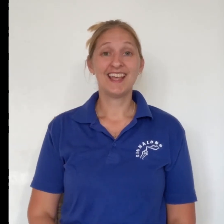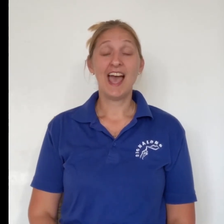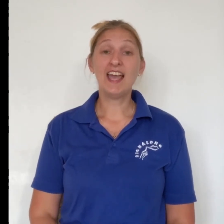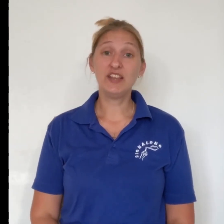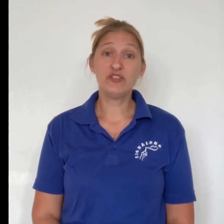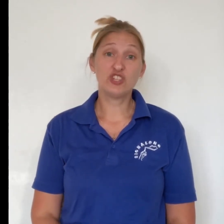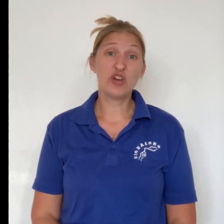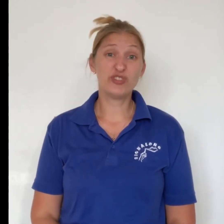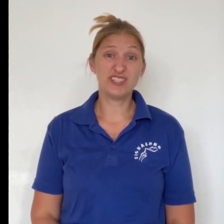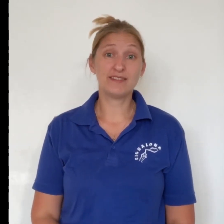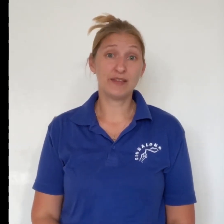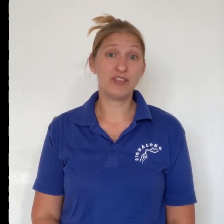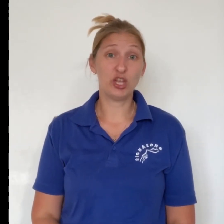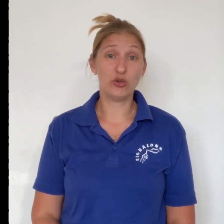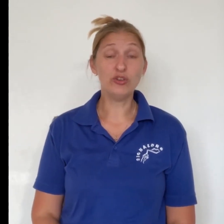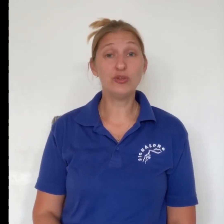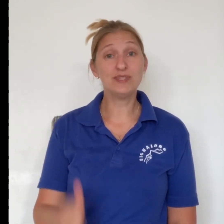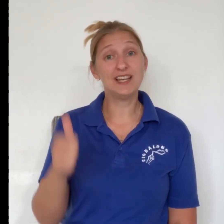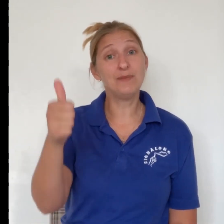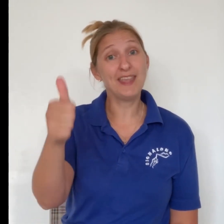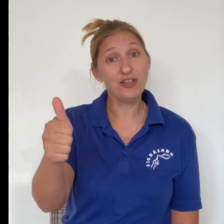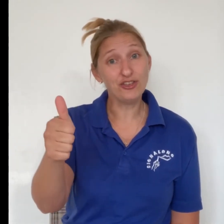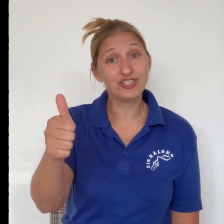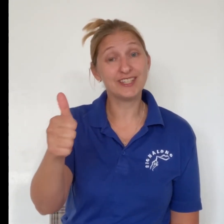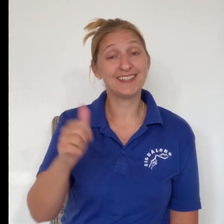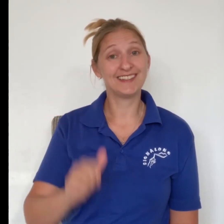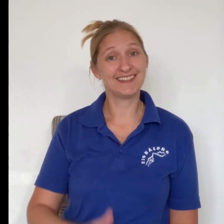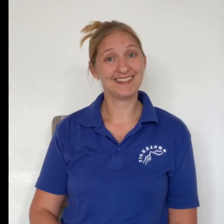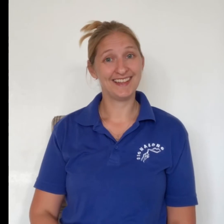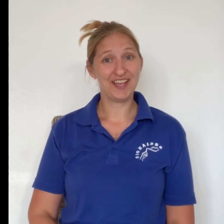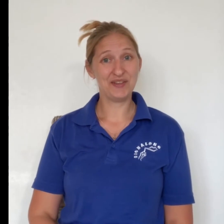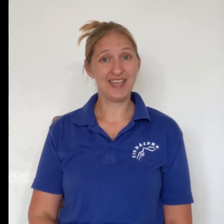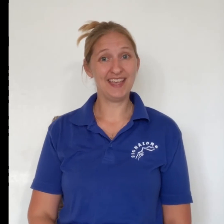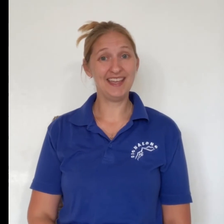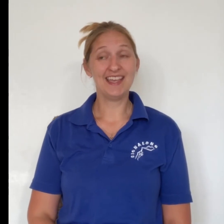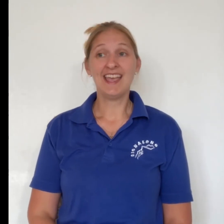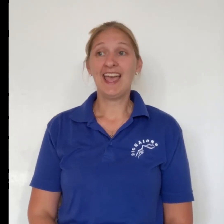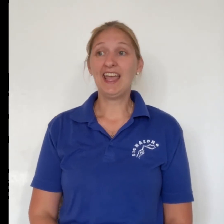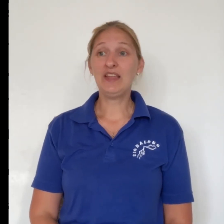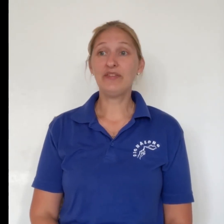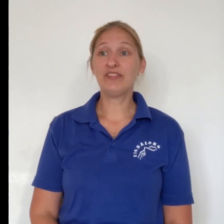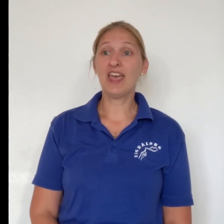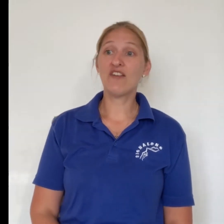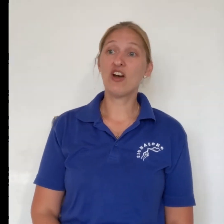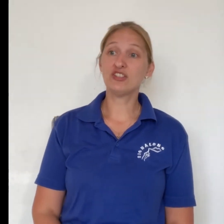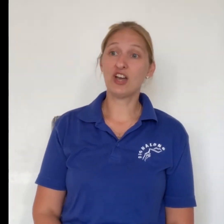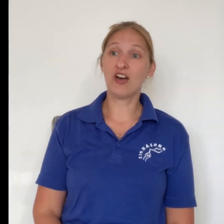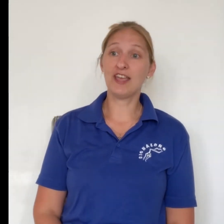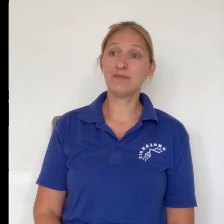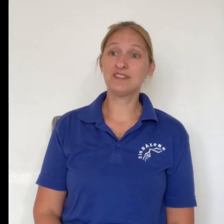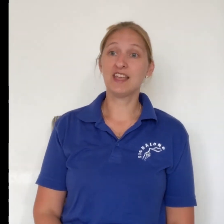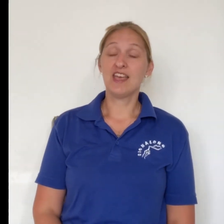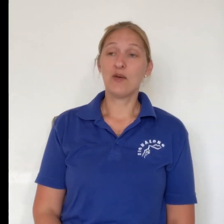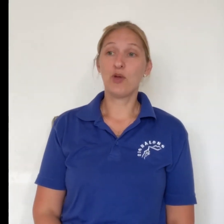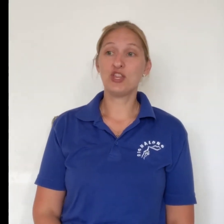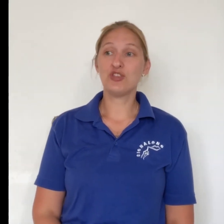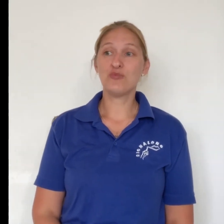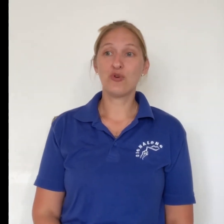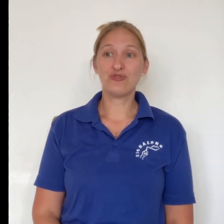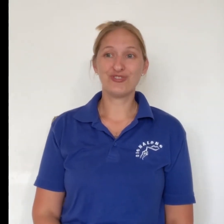And if your child has done something good, you would tell them they're good, okay? If there are times when you want your child